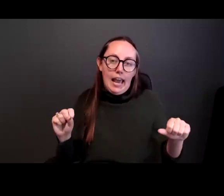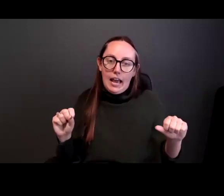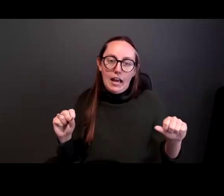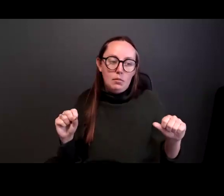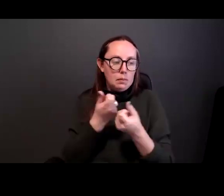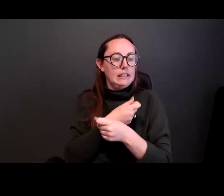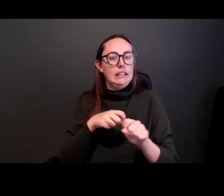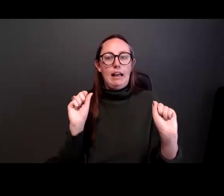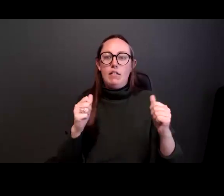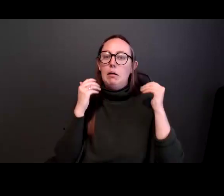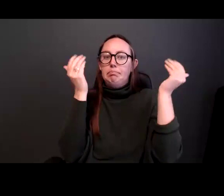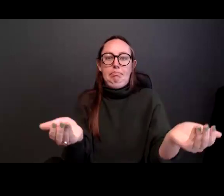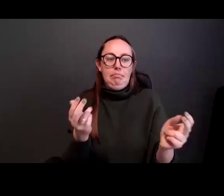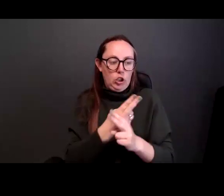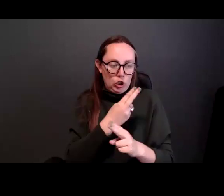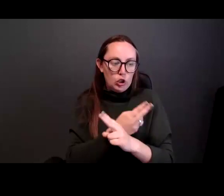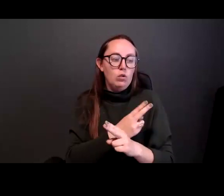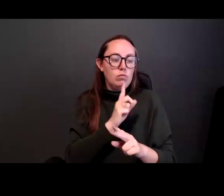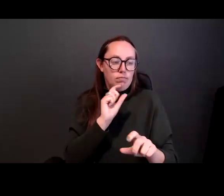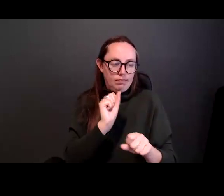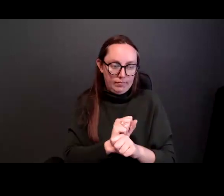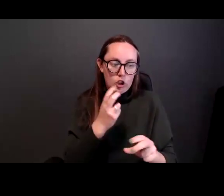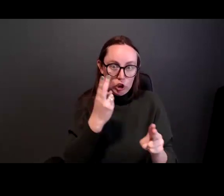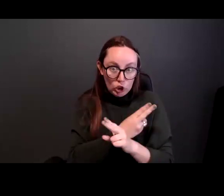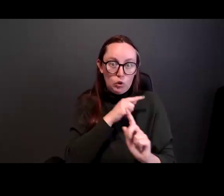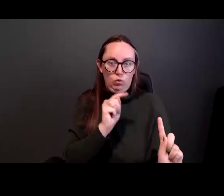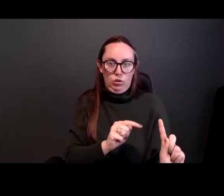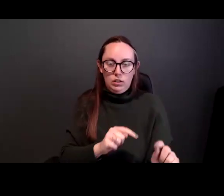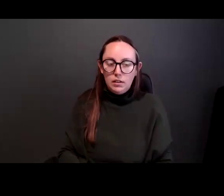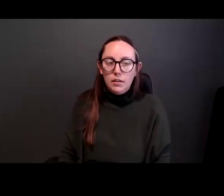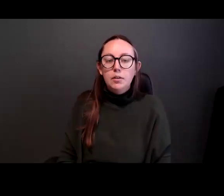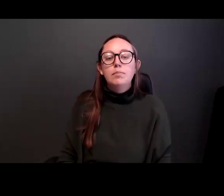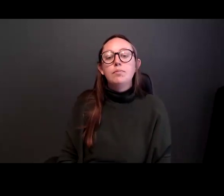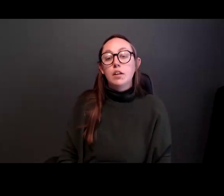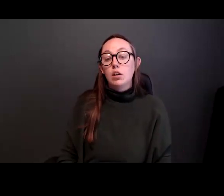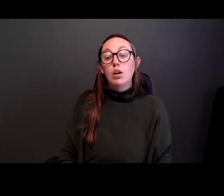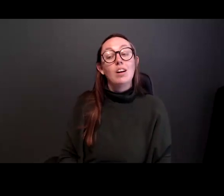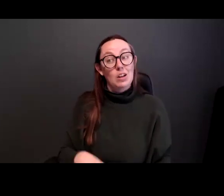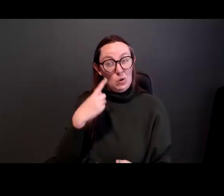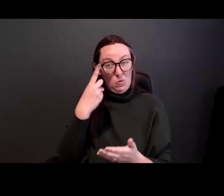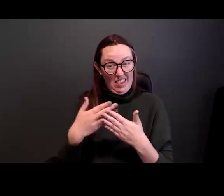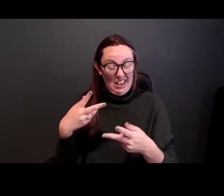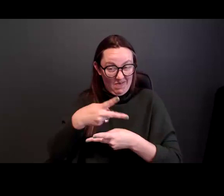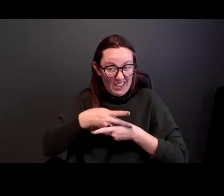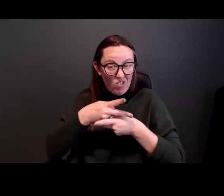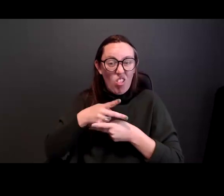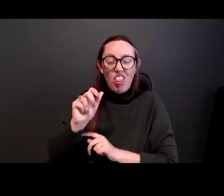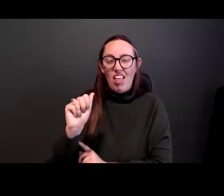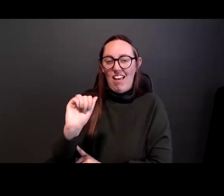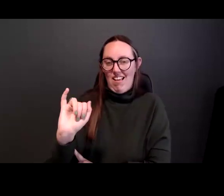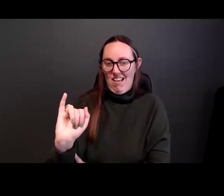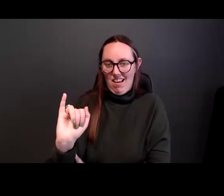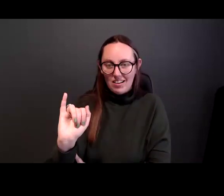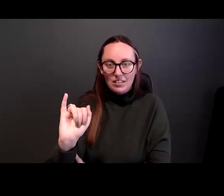talking about that. Today, we talked about Chat GPT. I know you had a Chat GPT session earlier, and that will be all kinds of AI